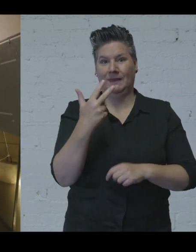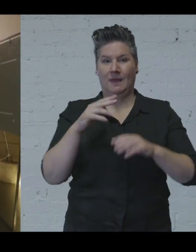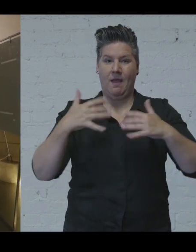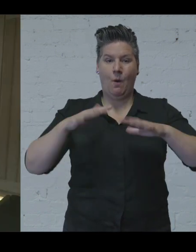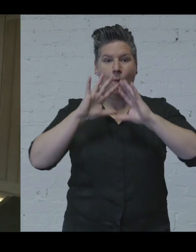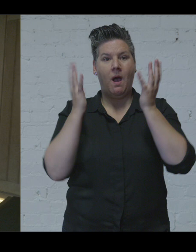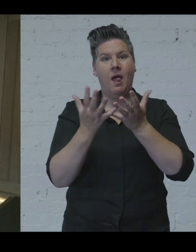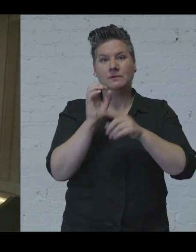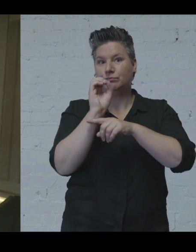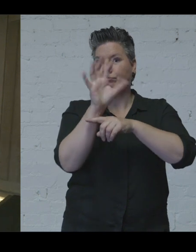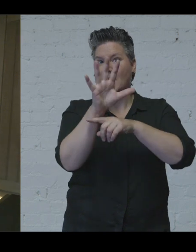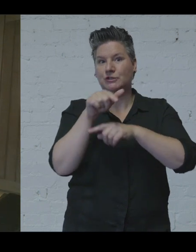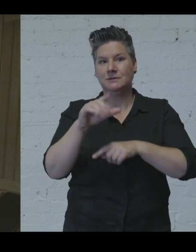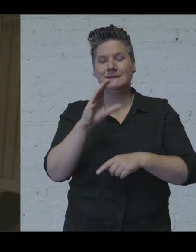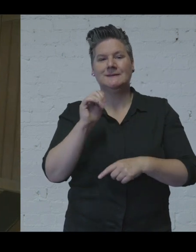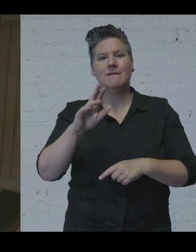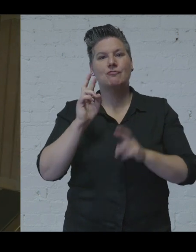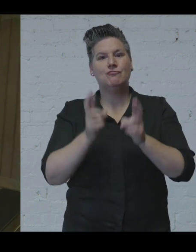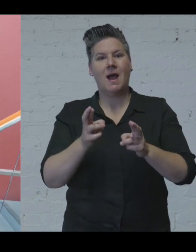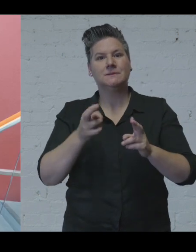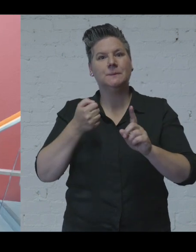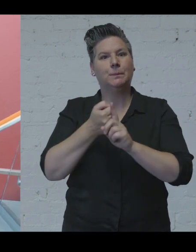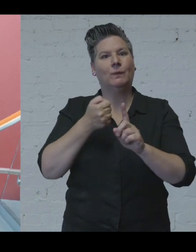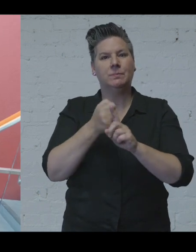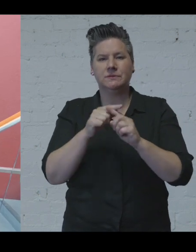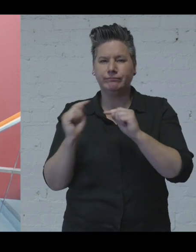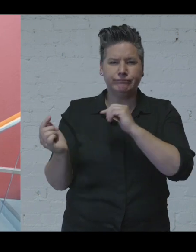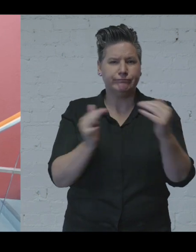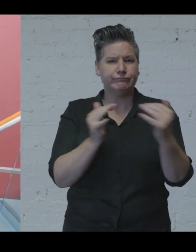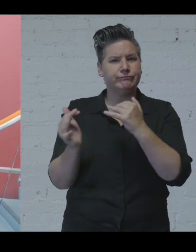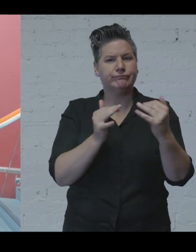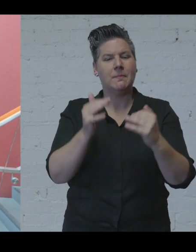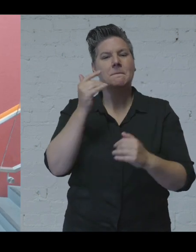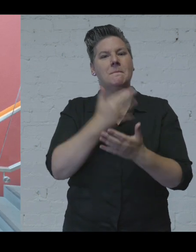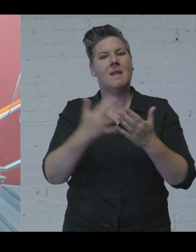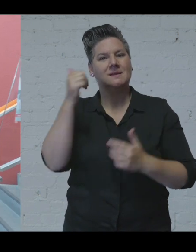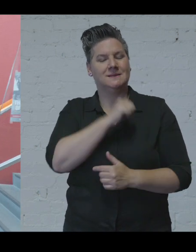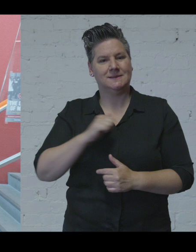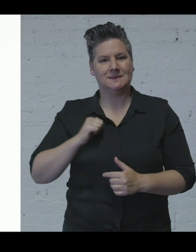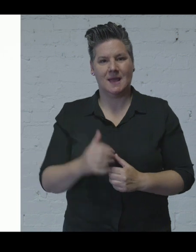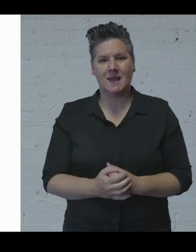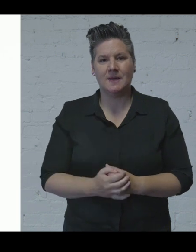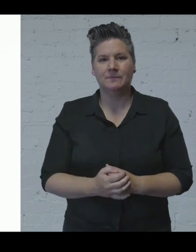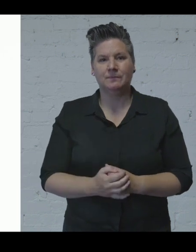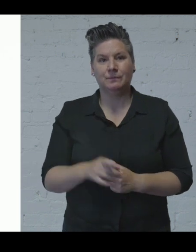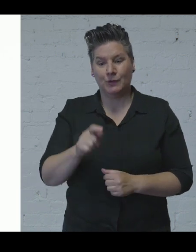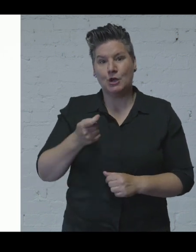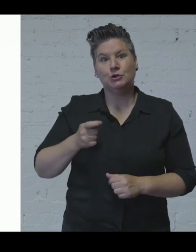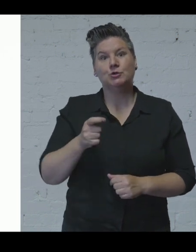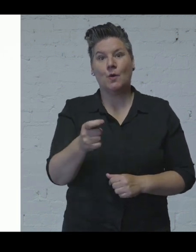Sunday. The automatic doors at the end of the exhibition will take visitors out into the foyer area.